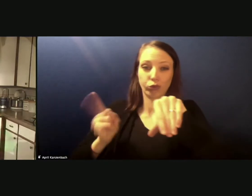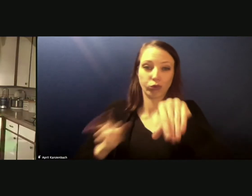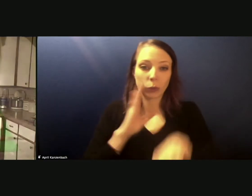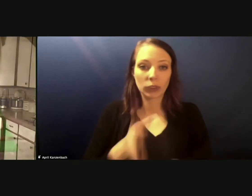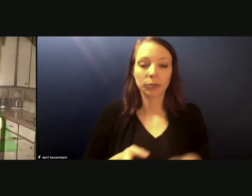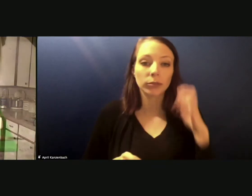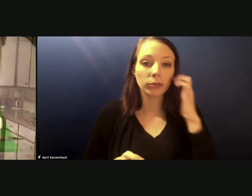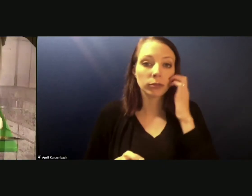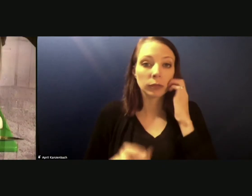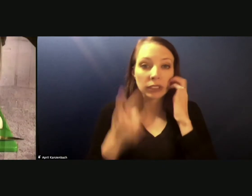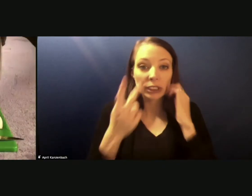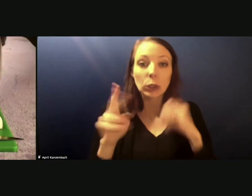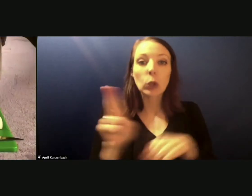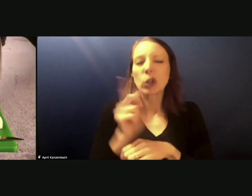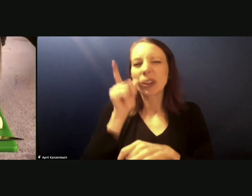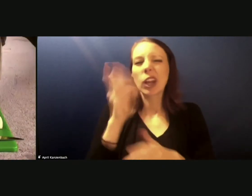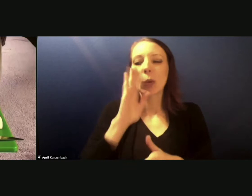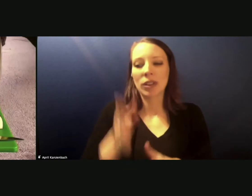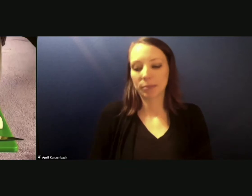And you'll see that we use this later.